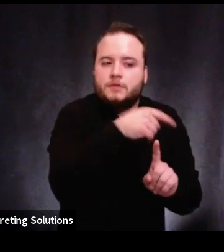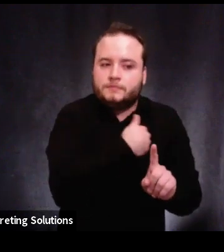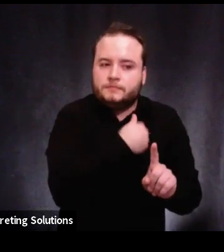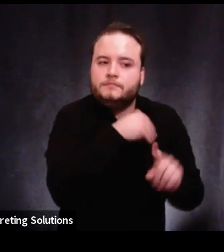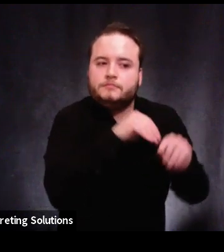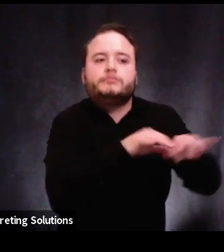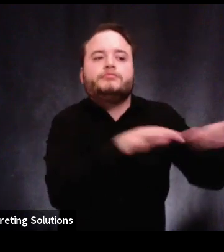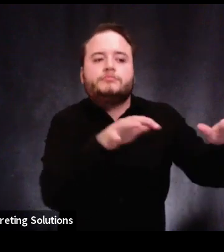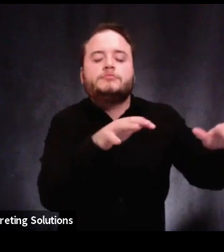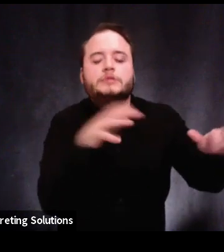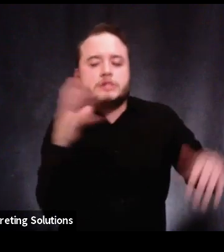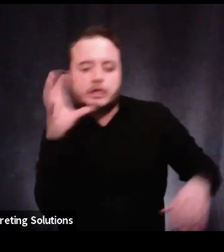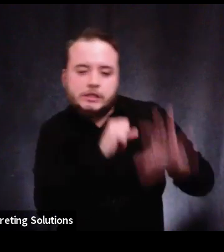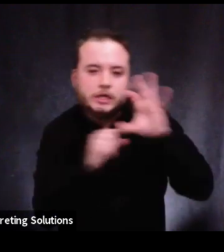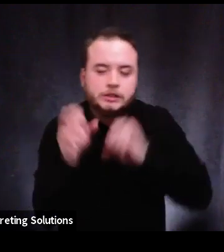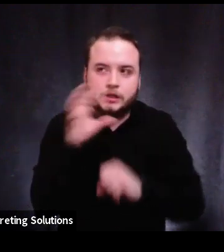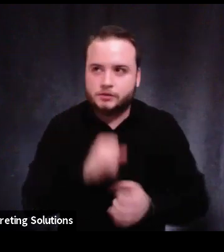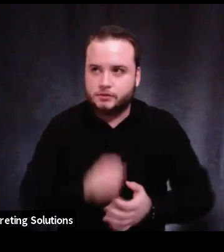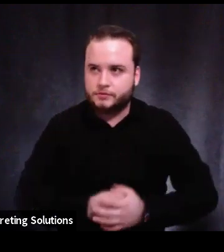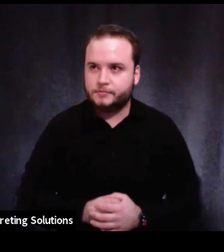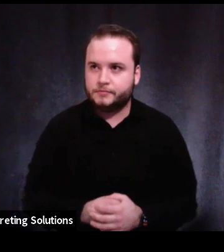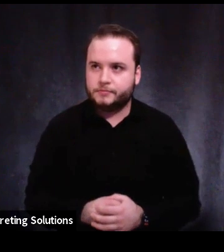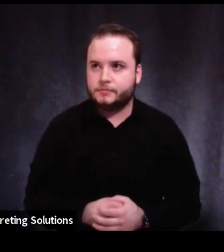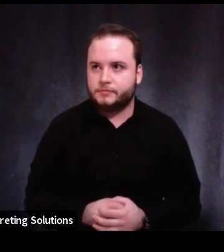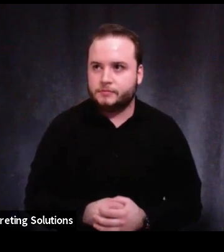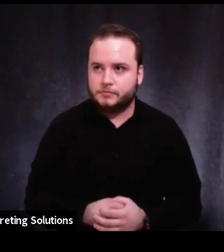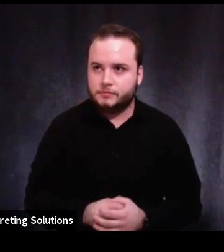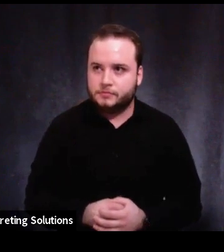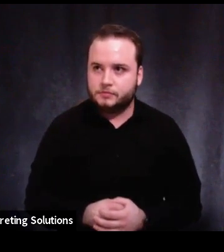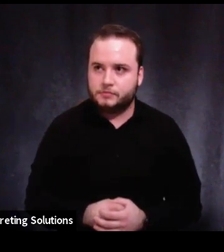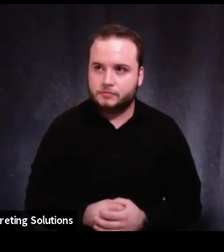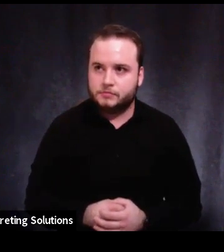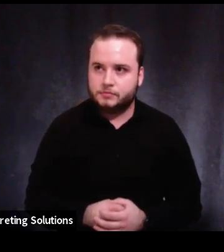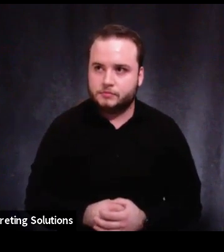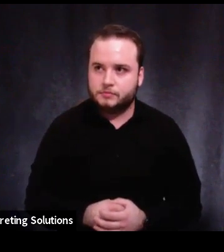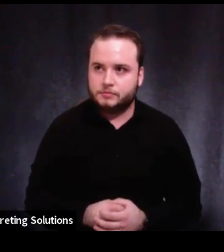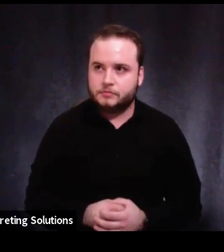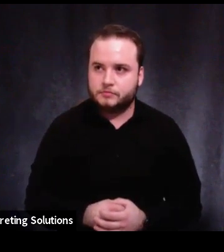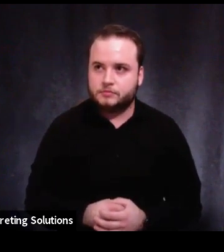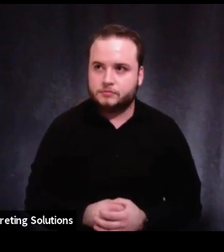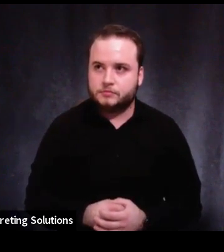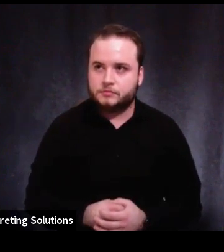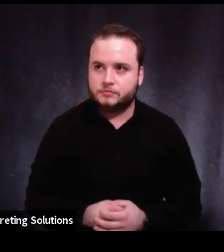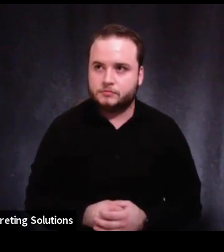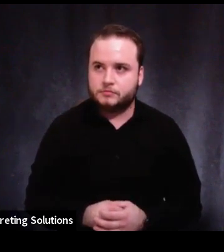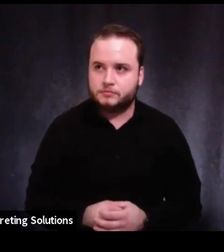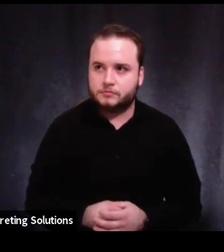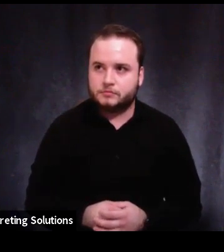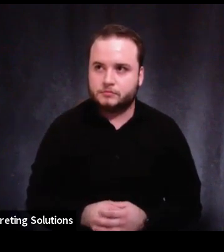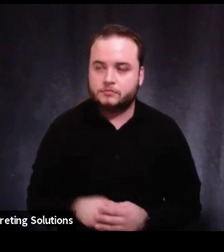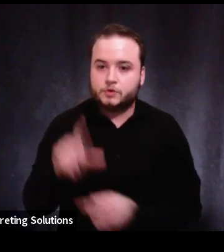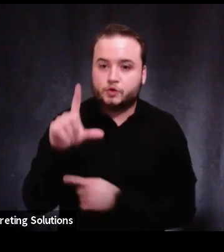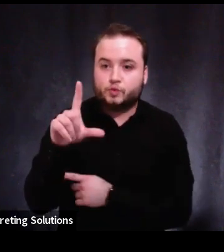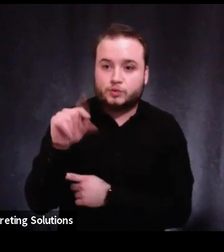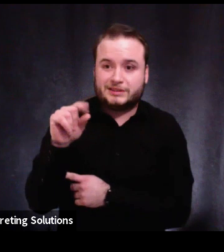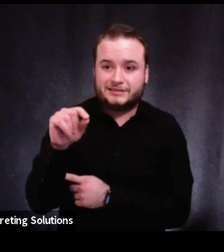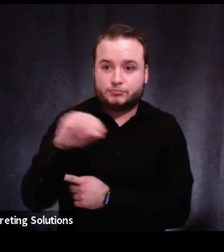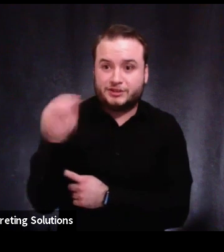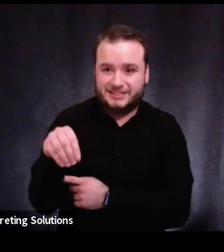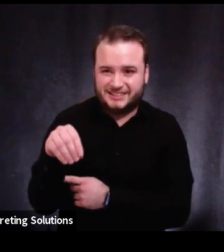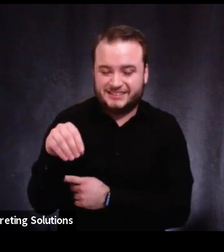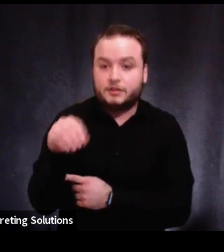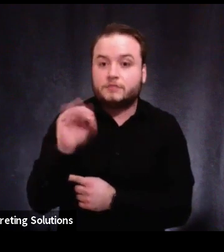we've got 20% of our cases ever hospitalized, and 4% of our death rate, or our deaths are at 4%